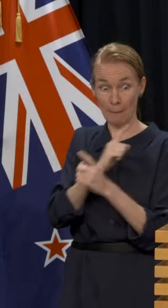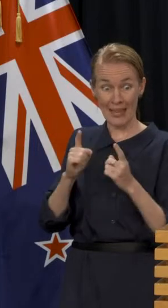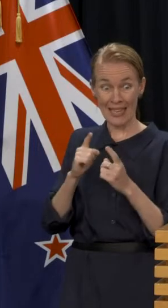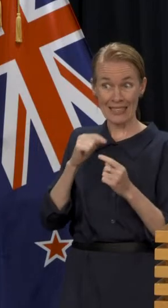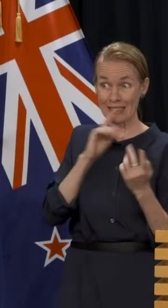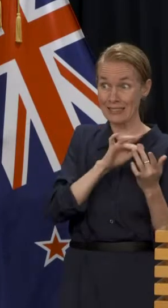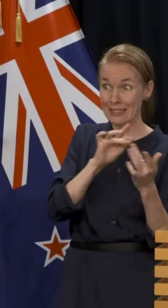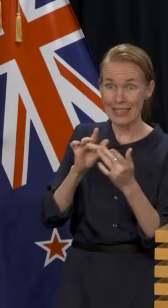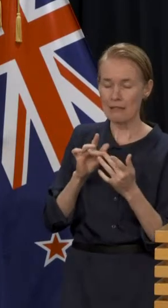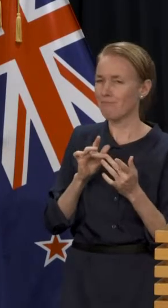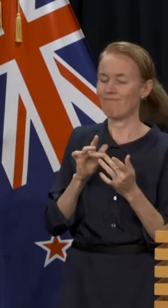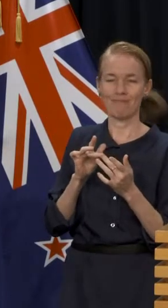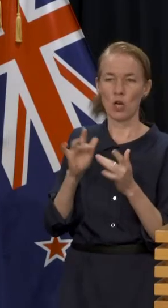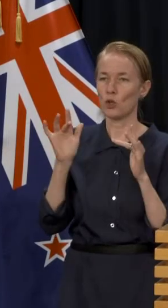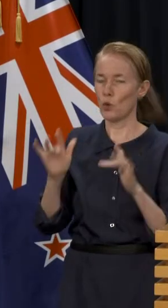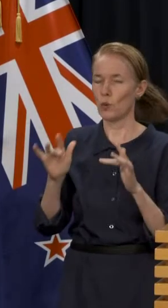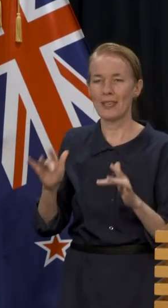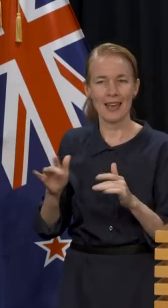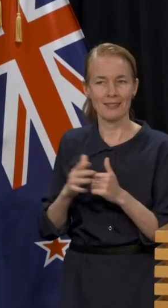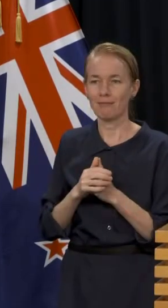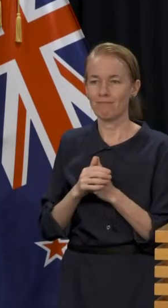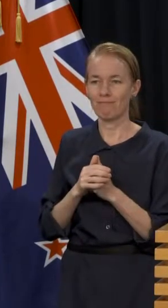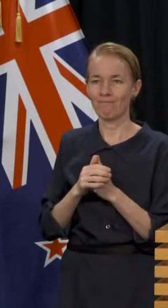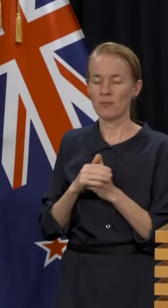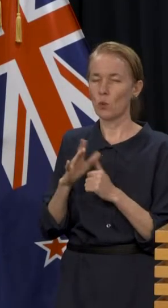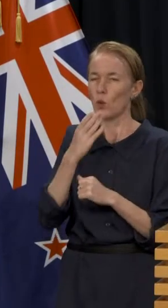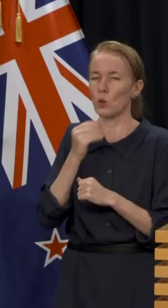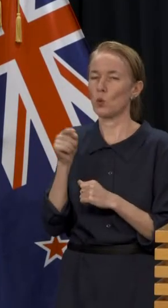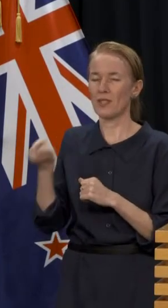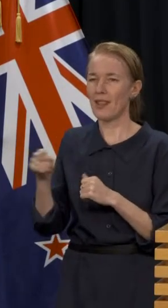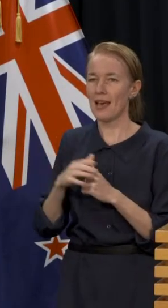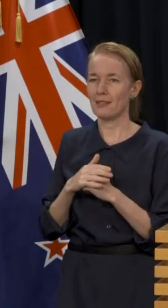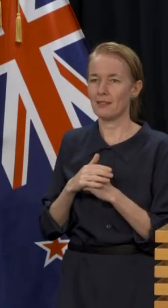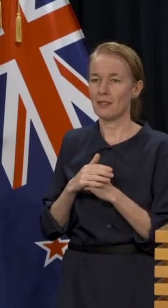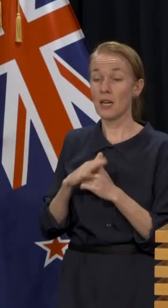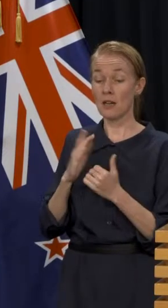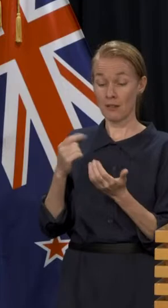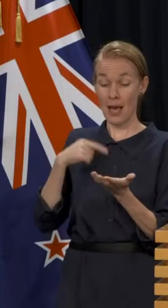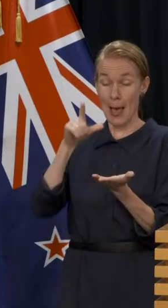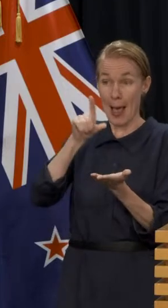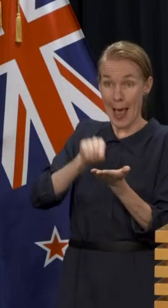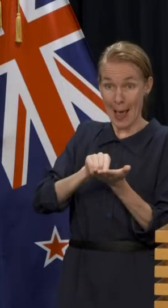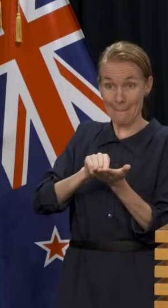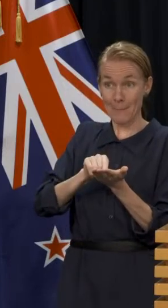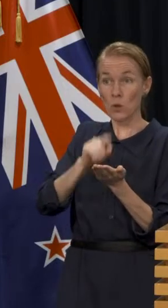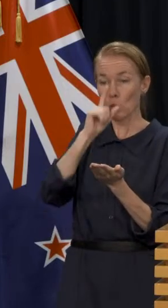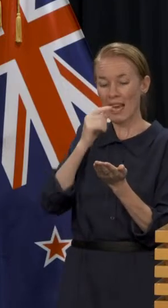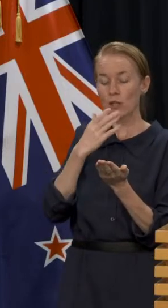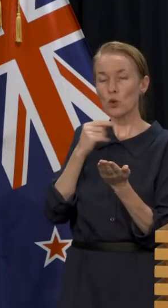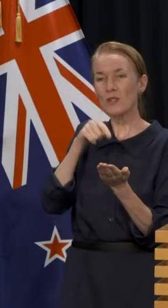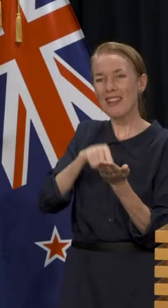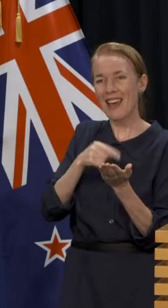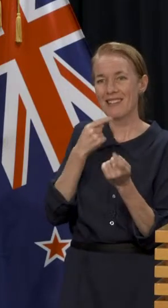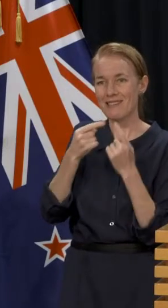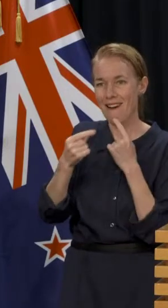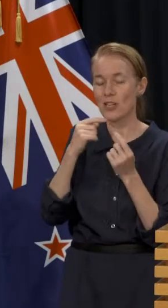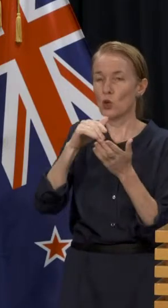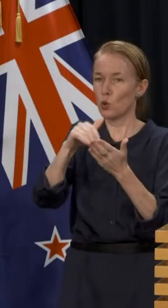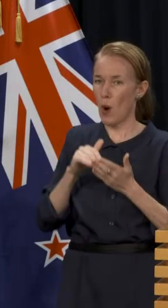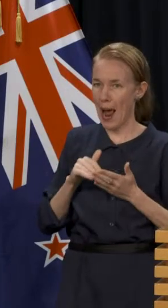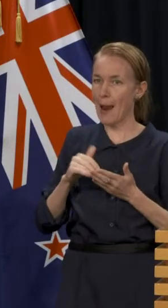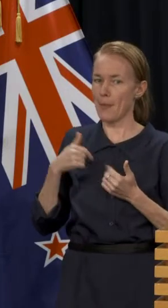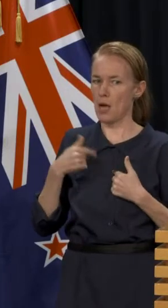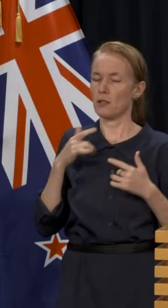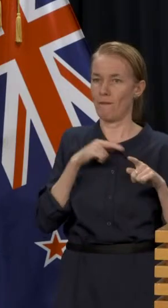using the push notifications. But the data from it can be used in the manual contact tracing process that we've got in place at the